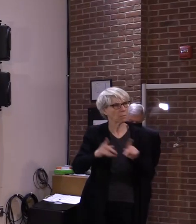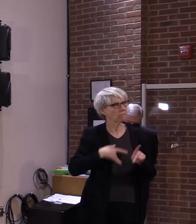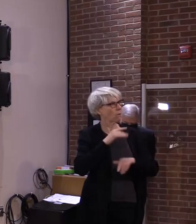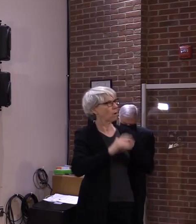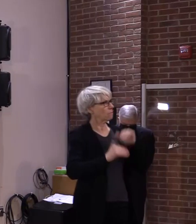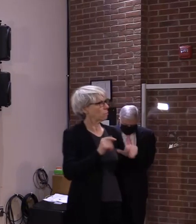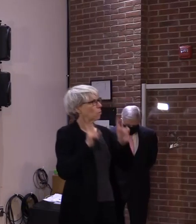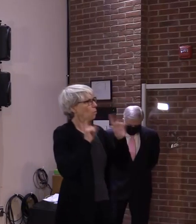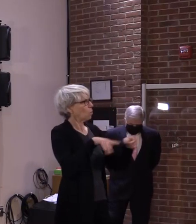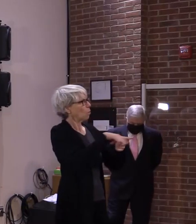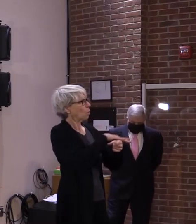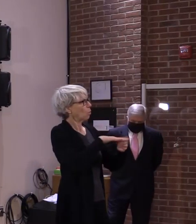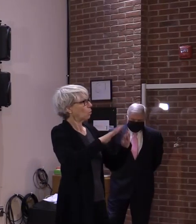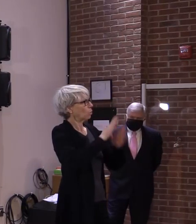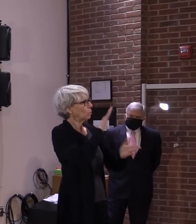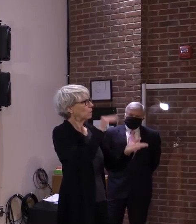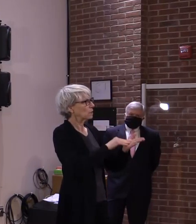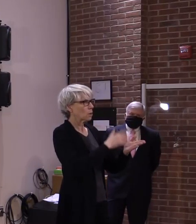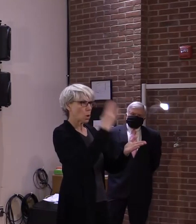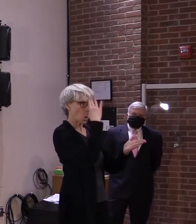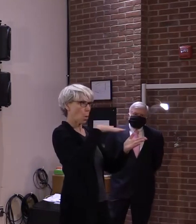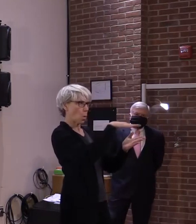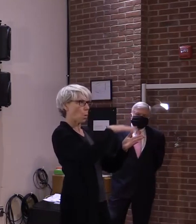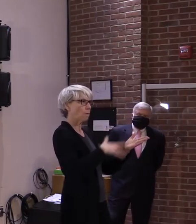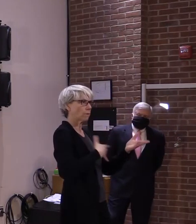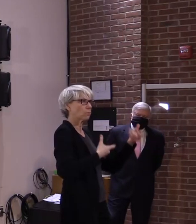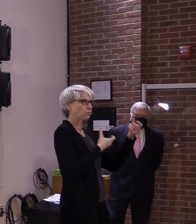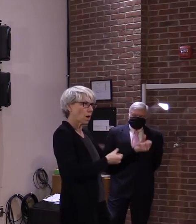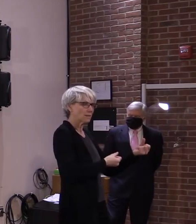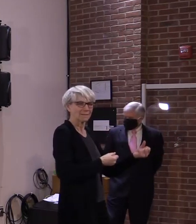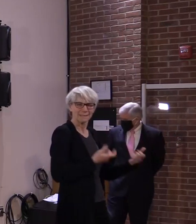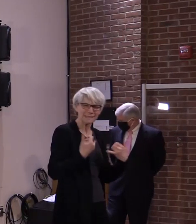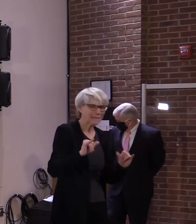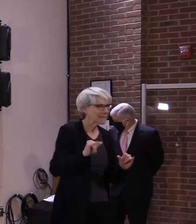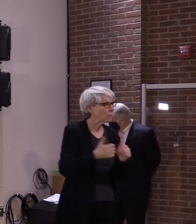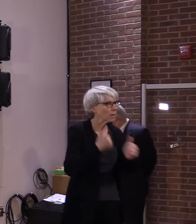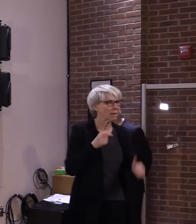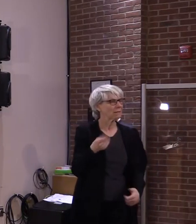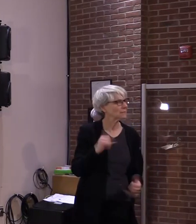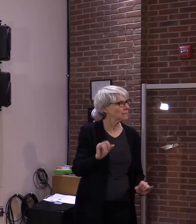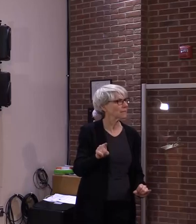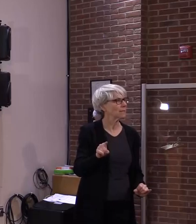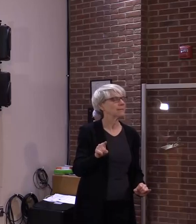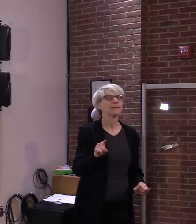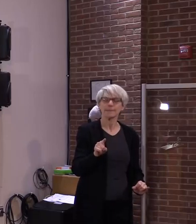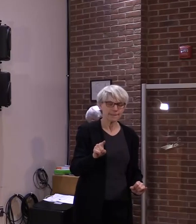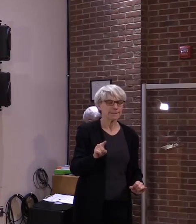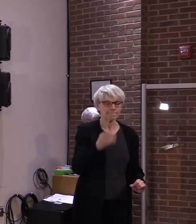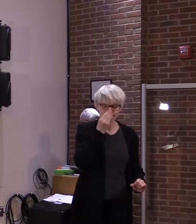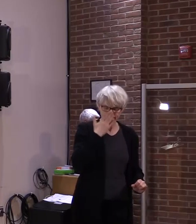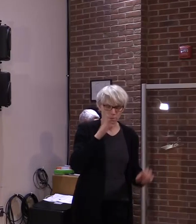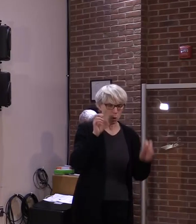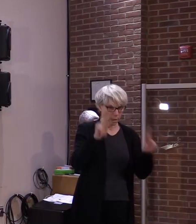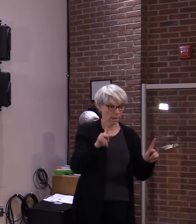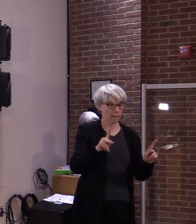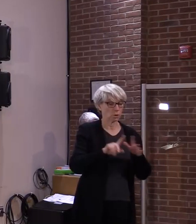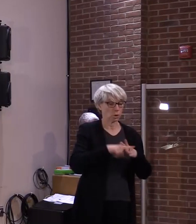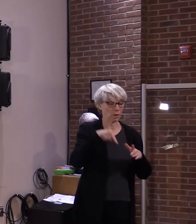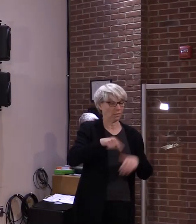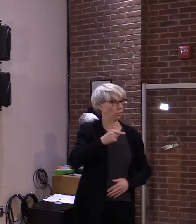this population placed at higher risk. So beginning this Thursday, All members of the